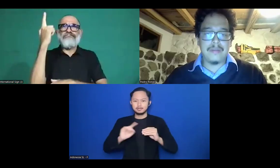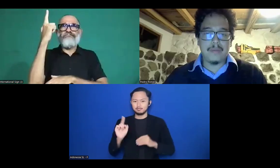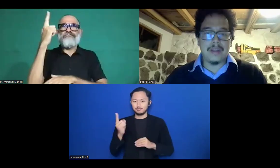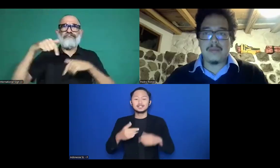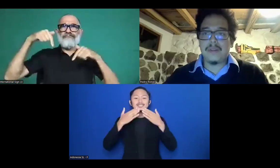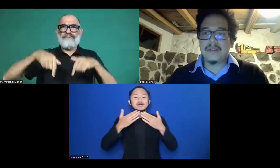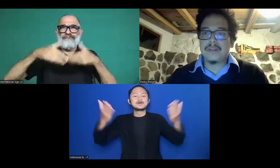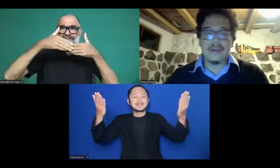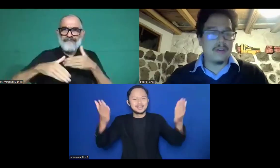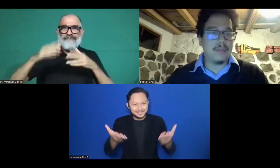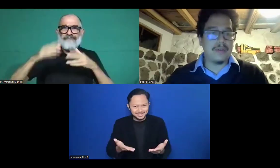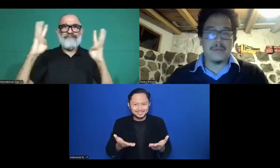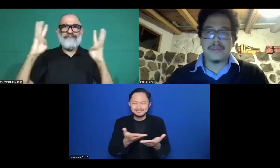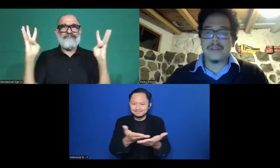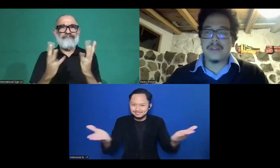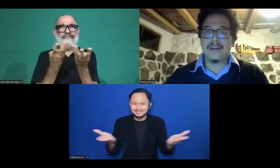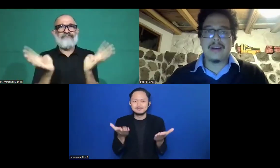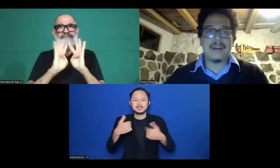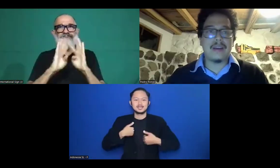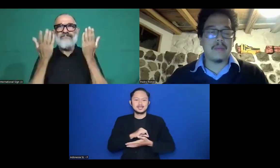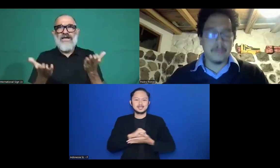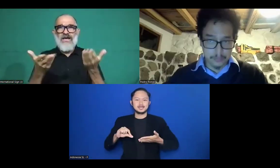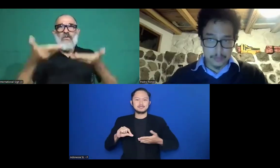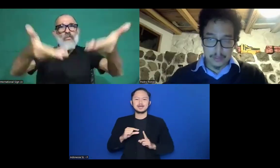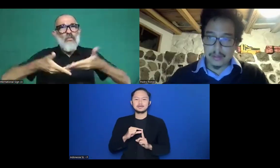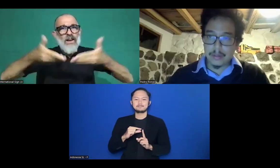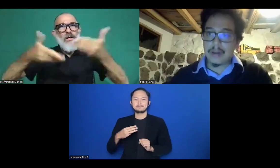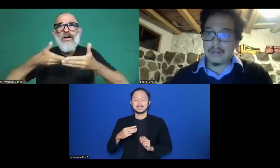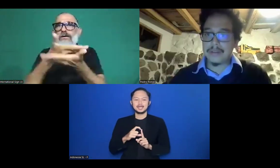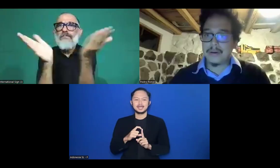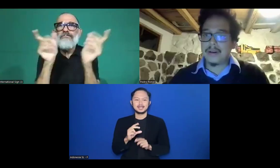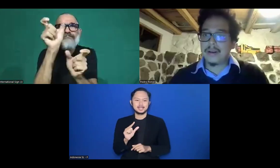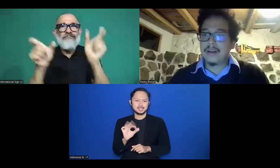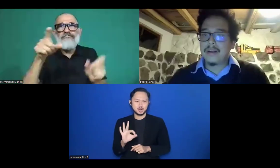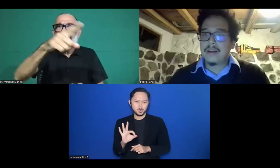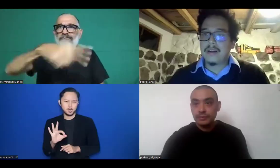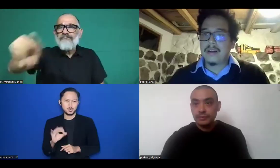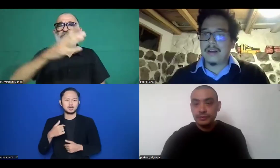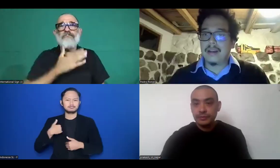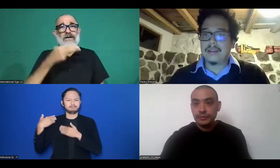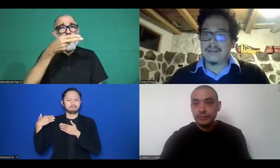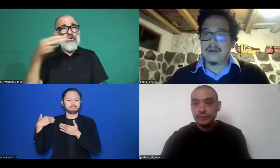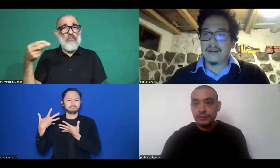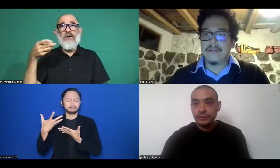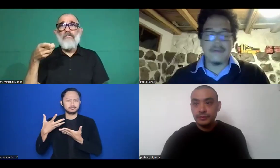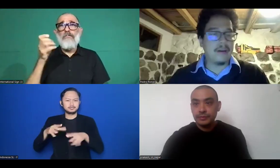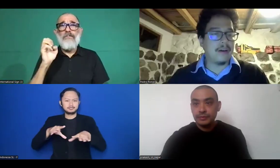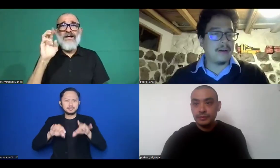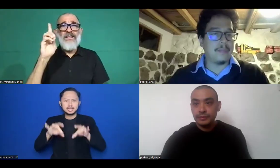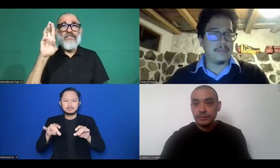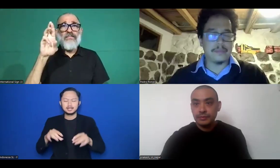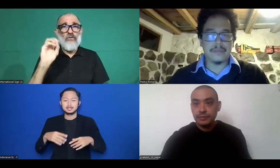everyone. My name is Pedro Ponce. I am the meal officer at DRF.